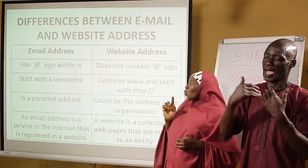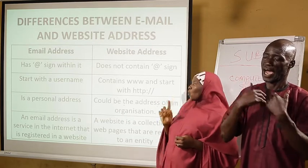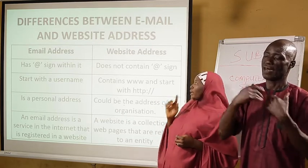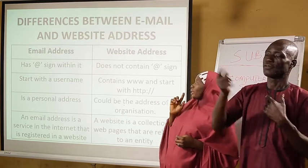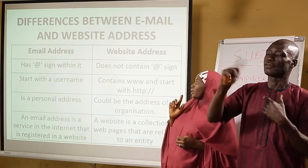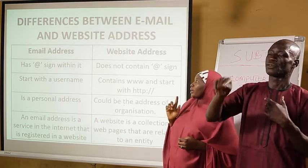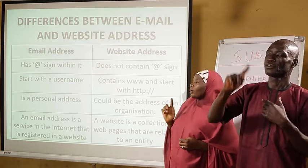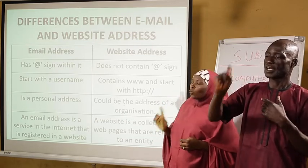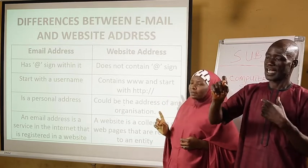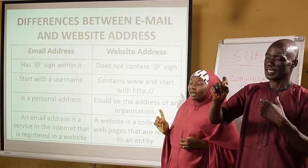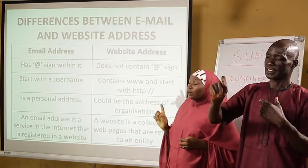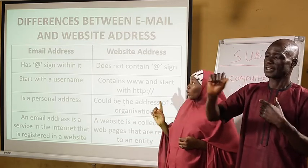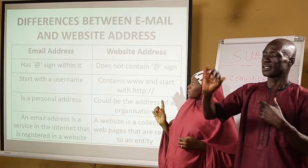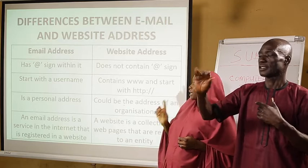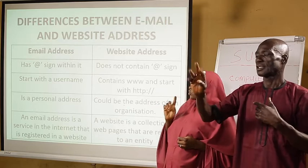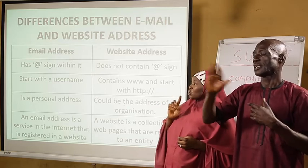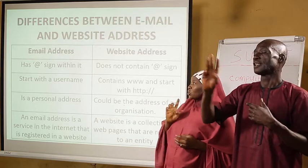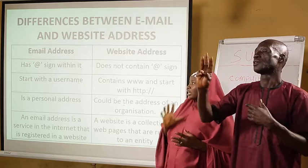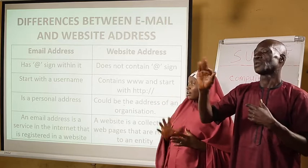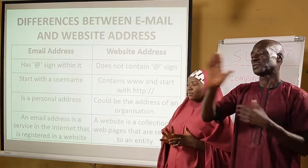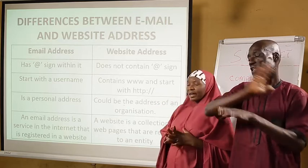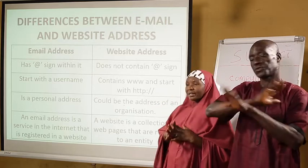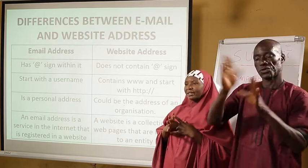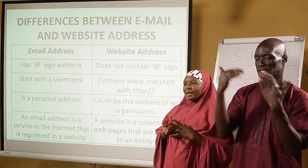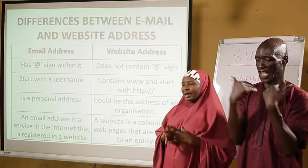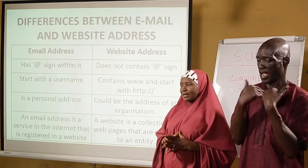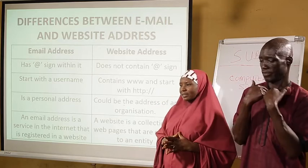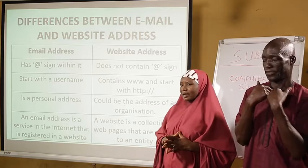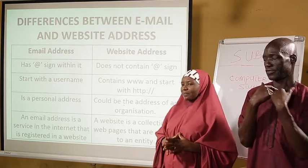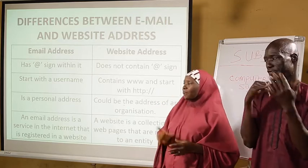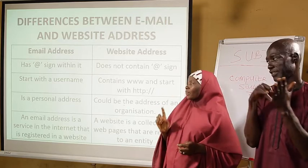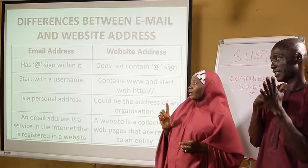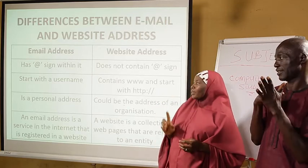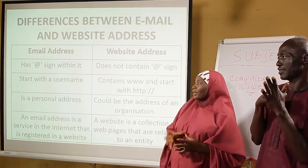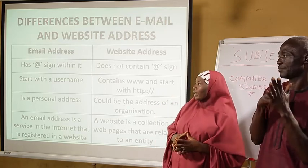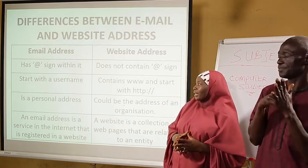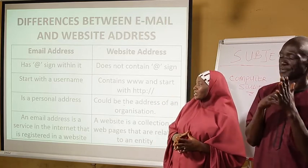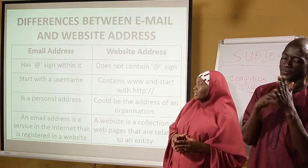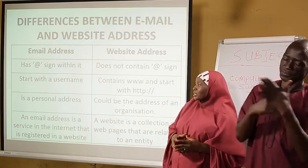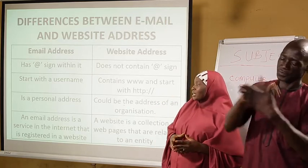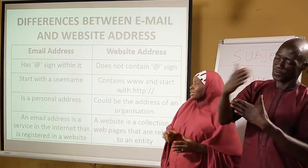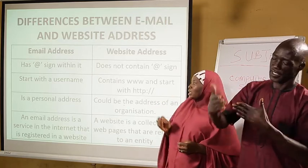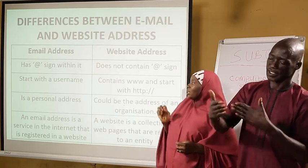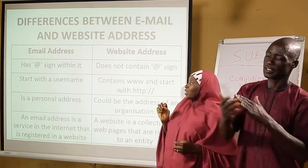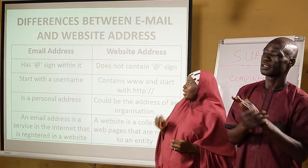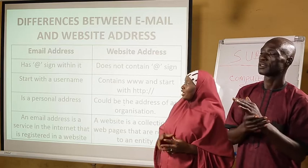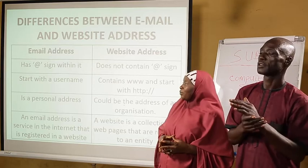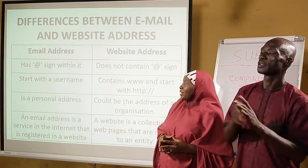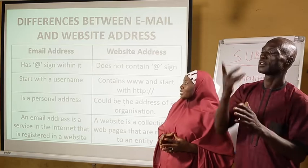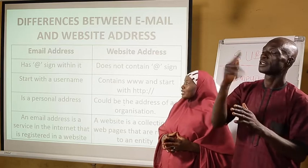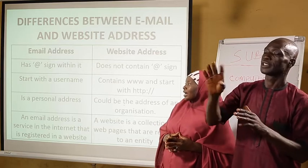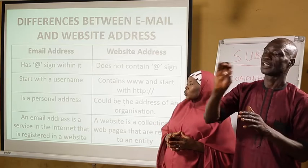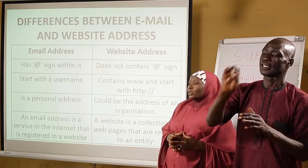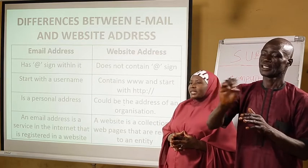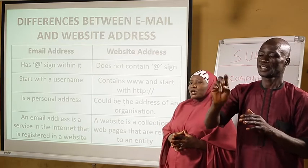@ while the website does not have an @. The next is that the